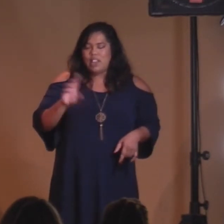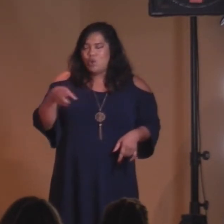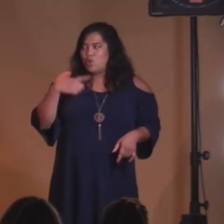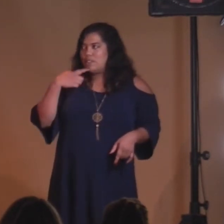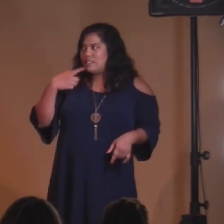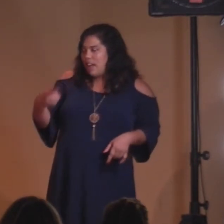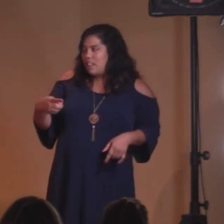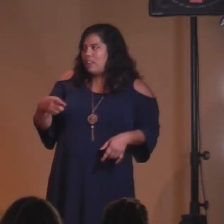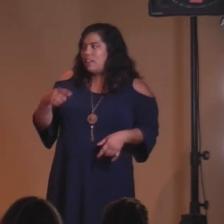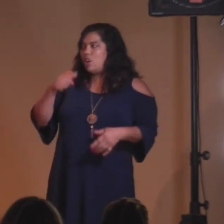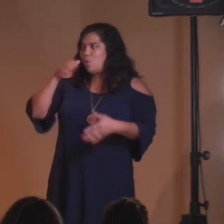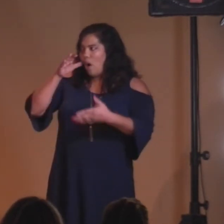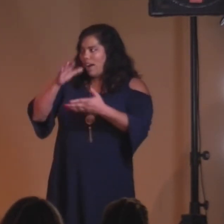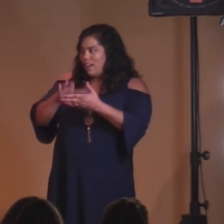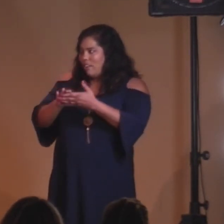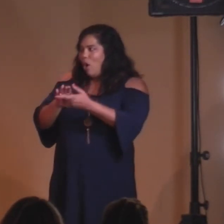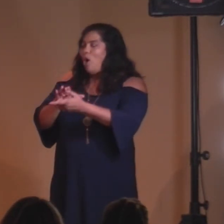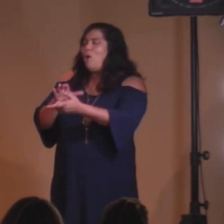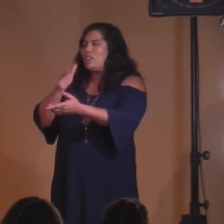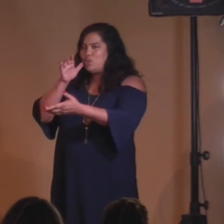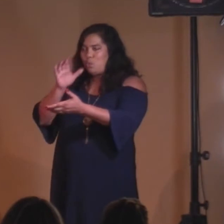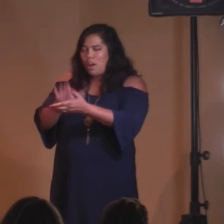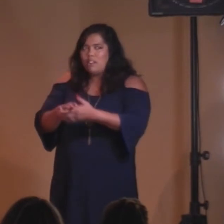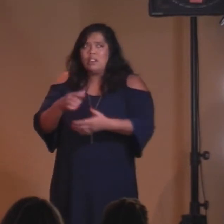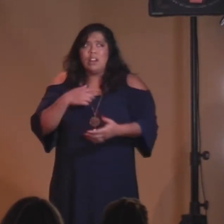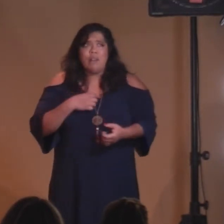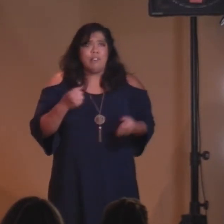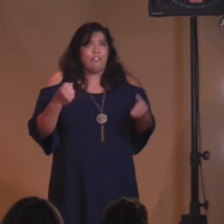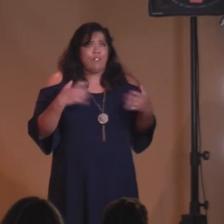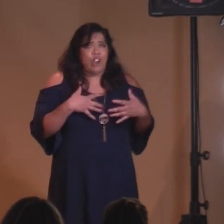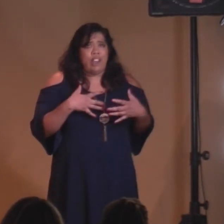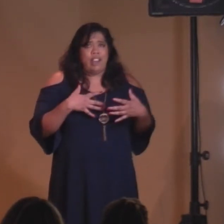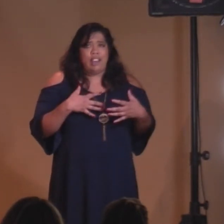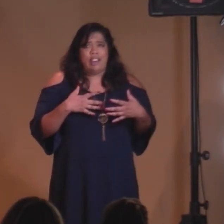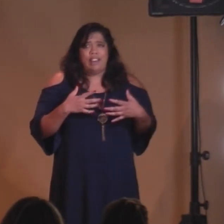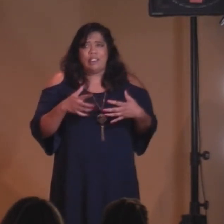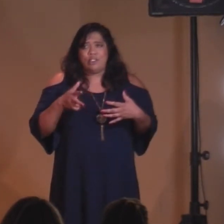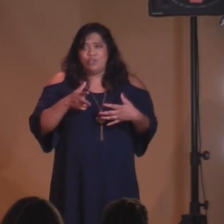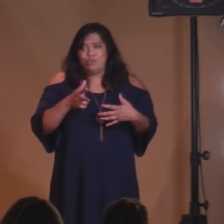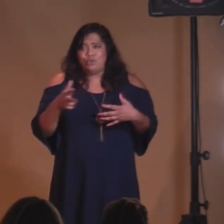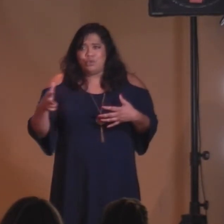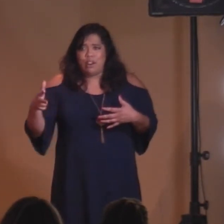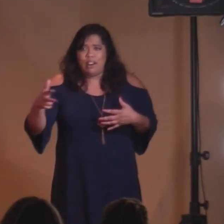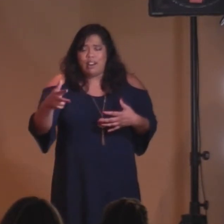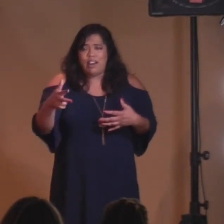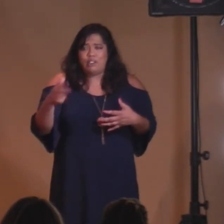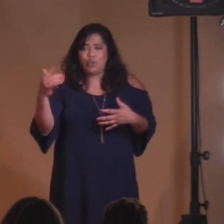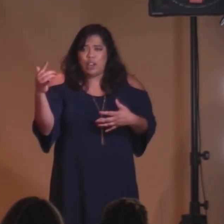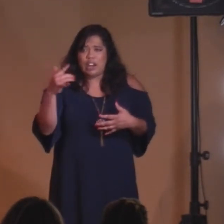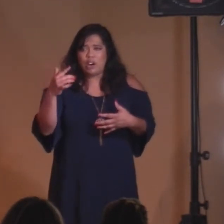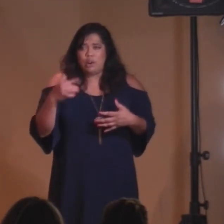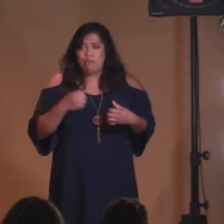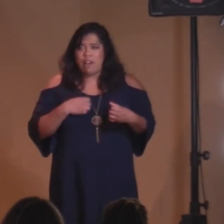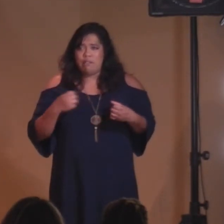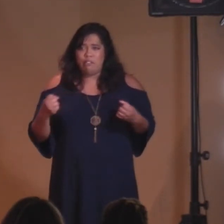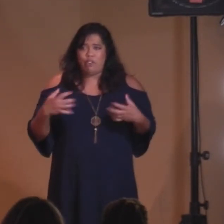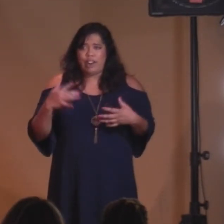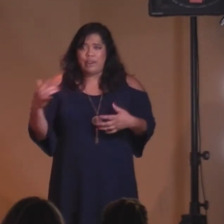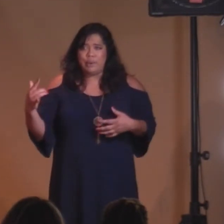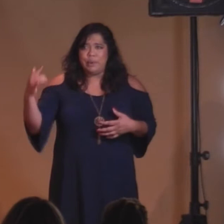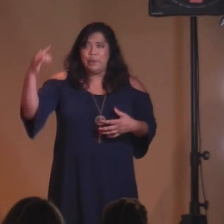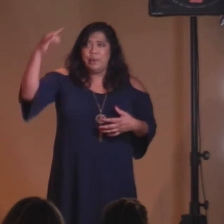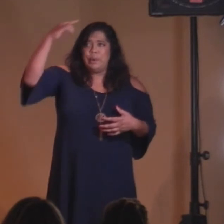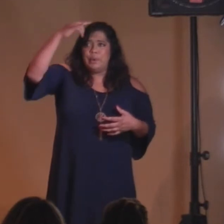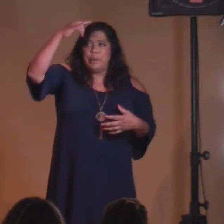before, afraid during the drive to the airport, afraid getting on the plane, afraid as it ascended, afraid when they opened the door. And he even